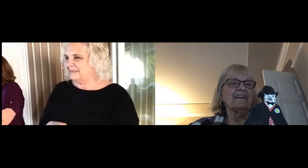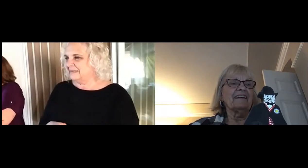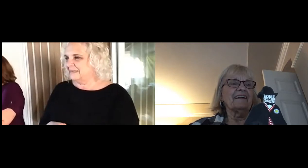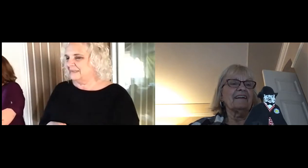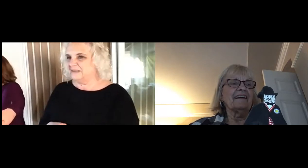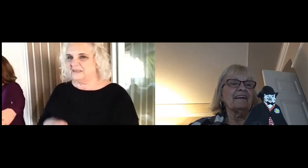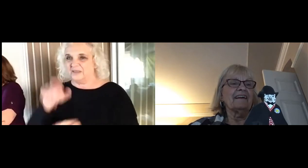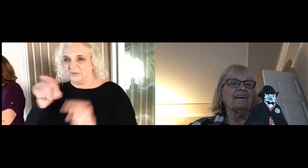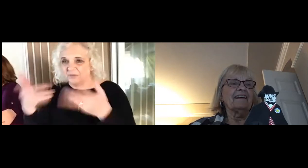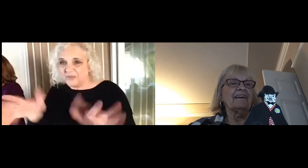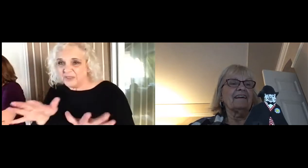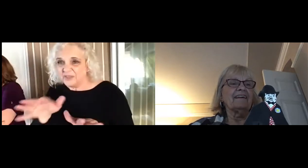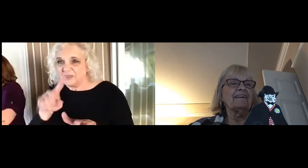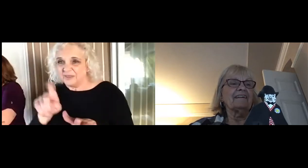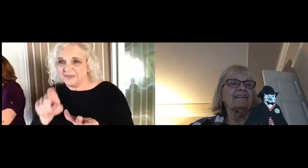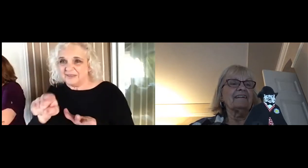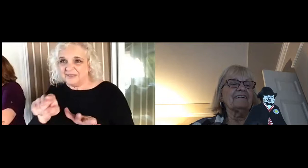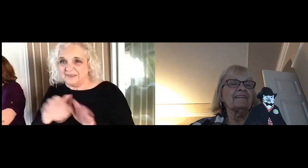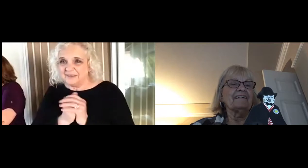So ask her if she's done.